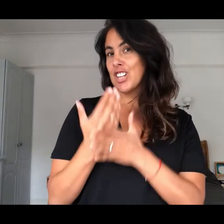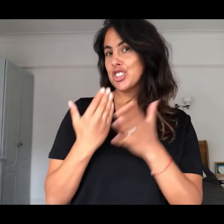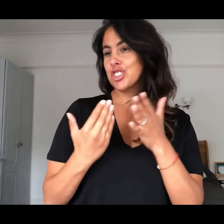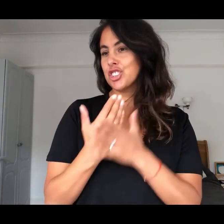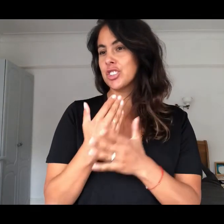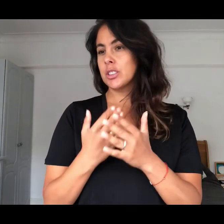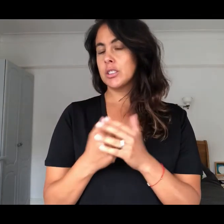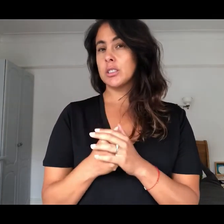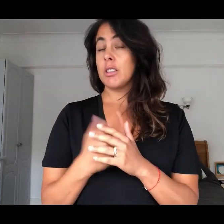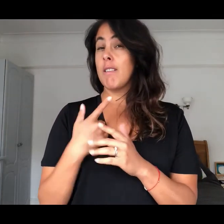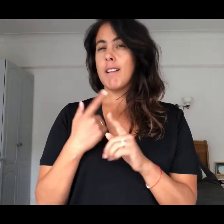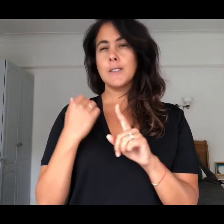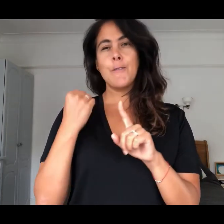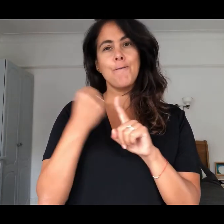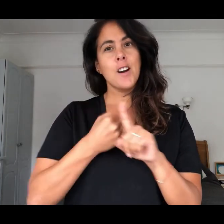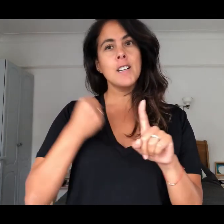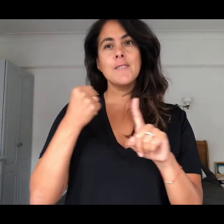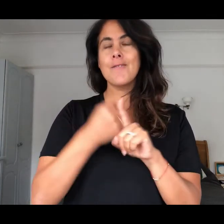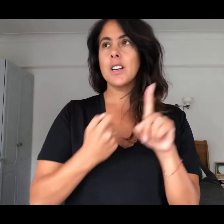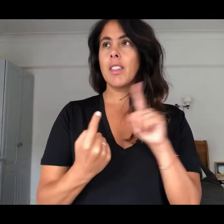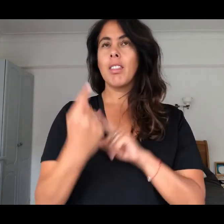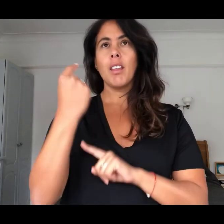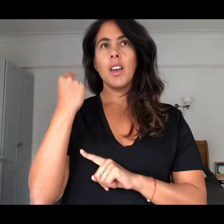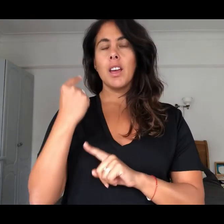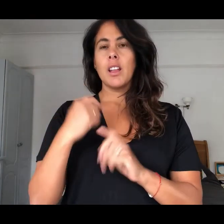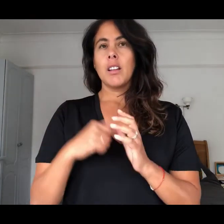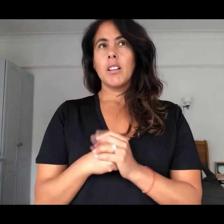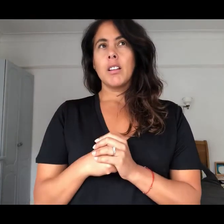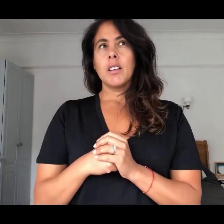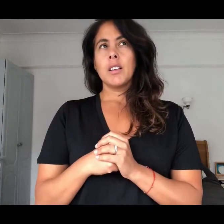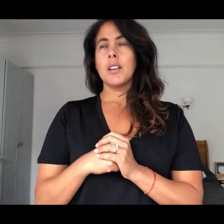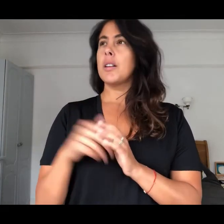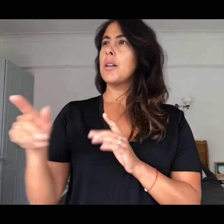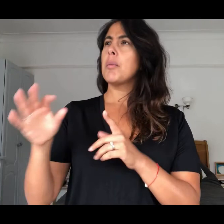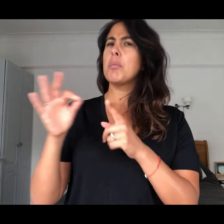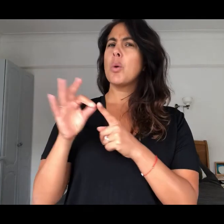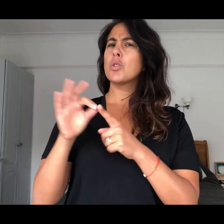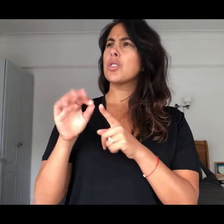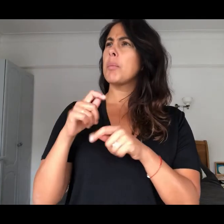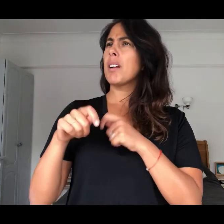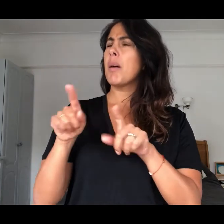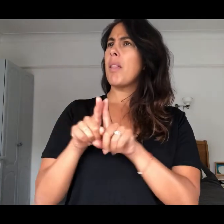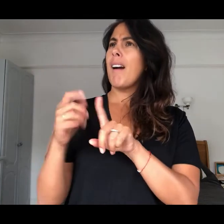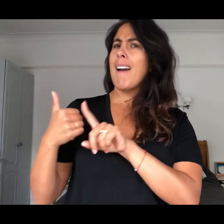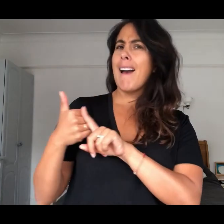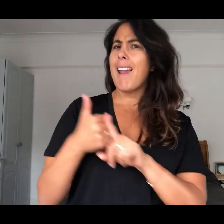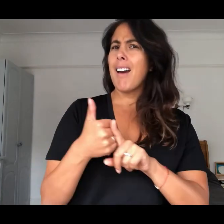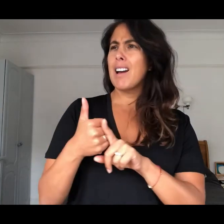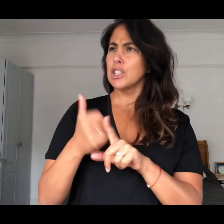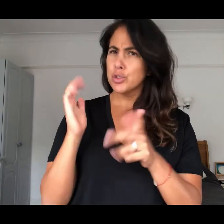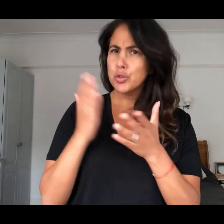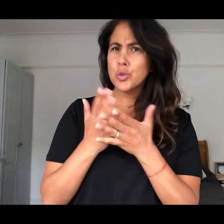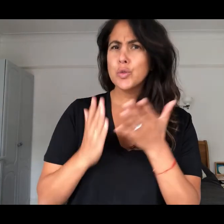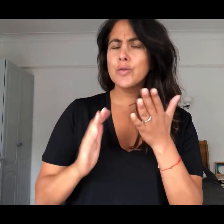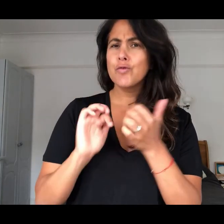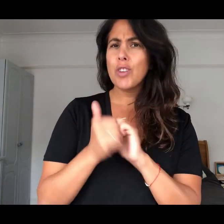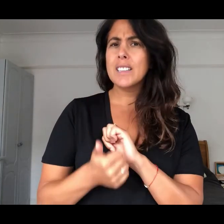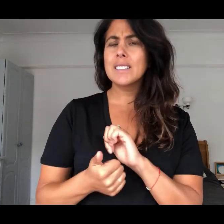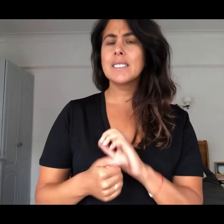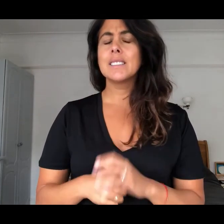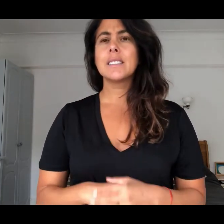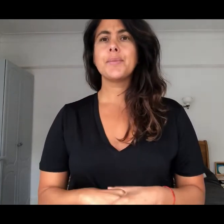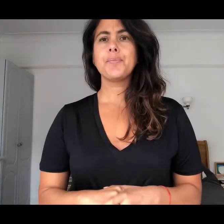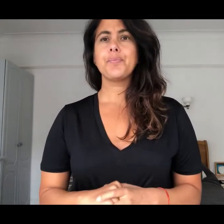both studied fashion. I had to fight for everything then too, so she became a true ally, a